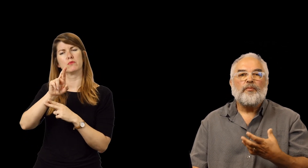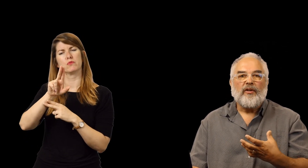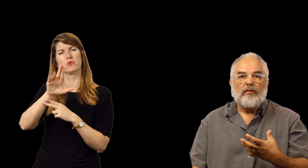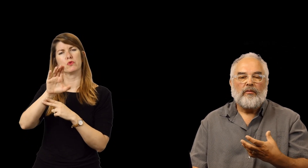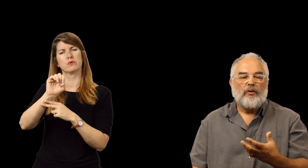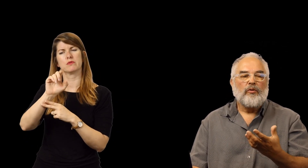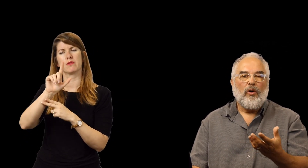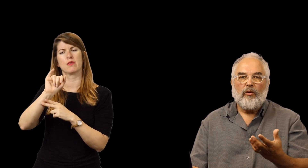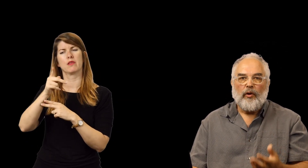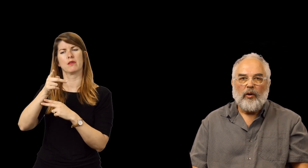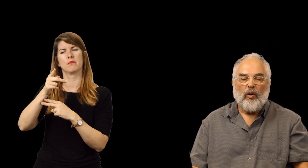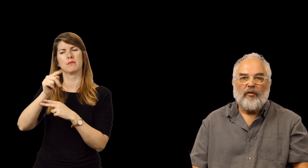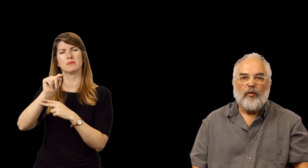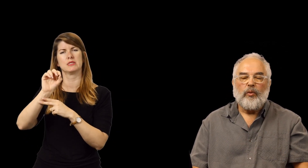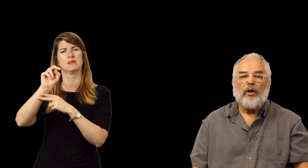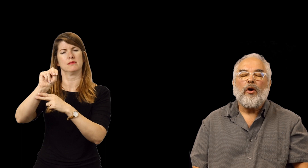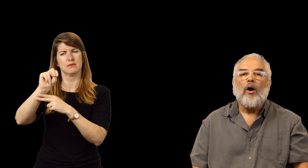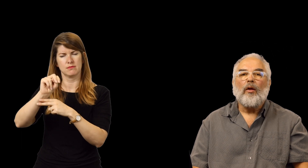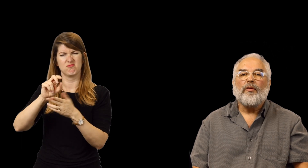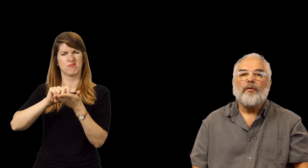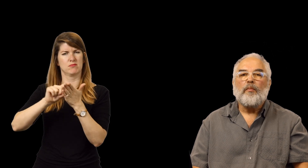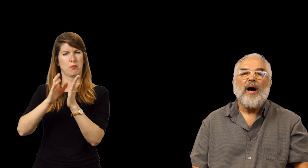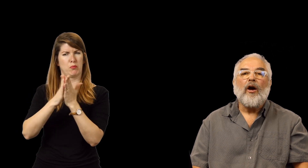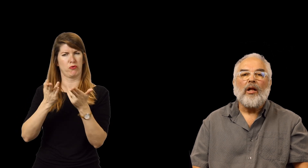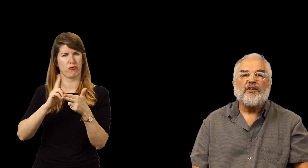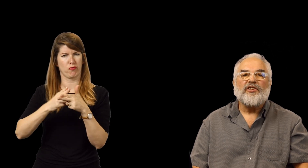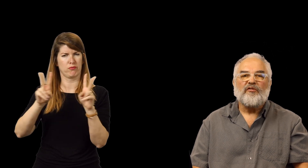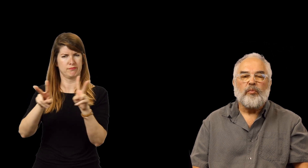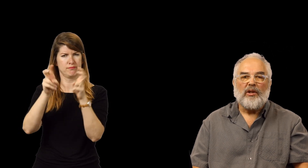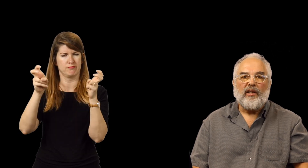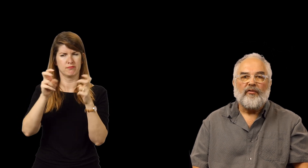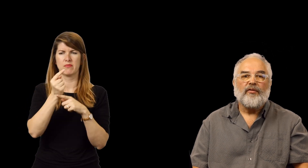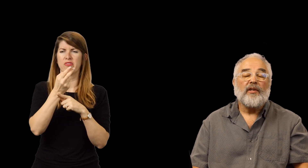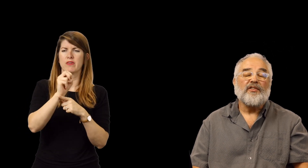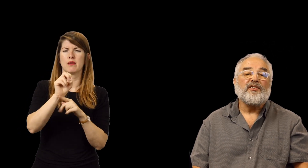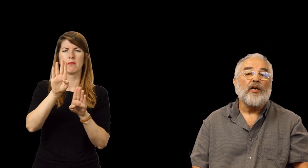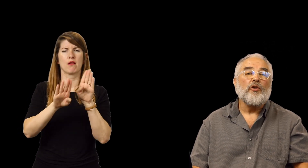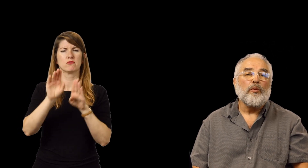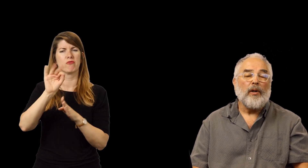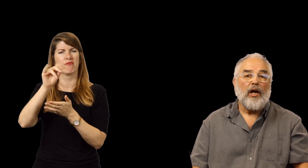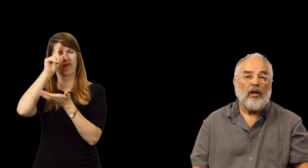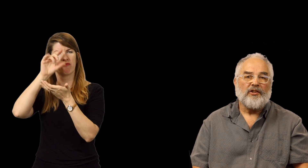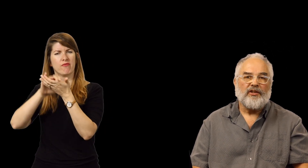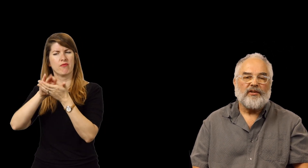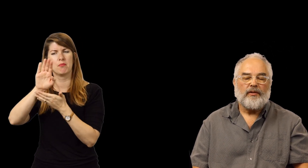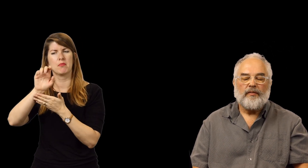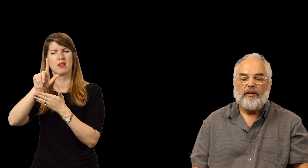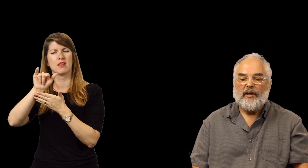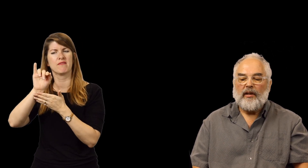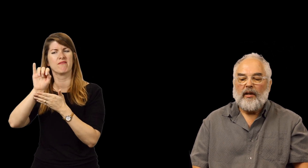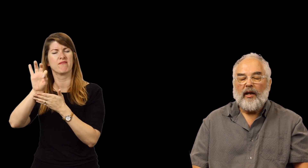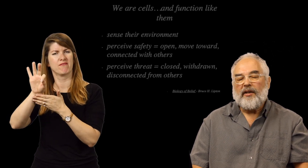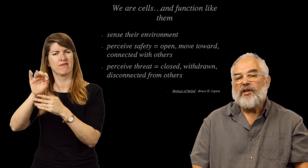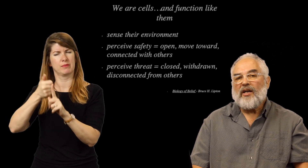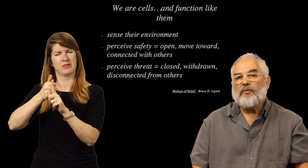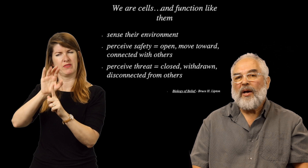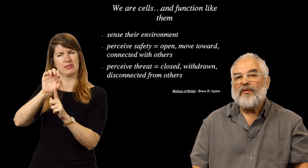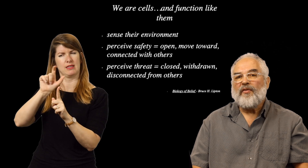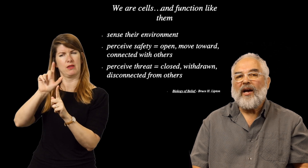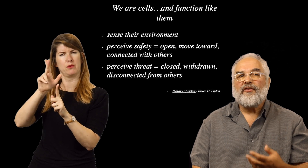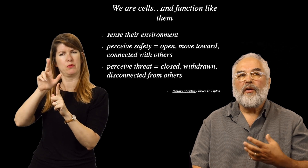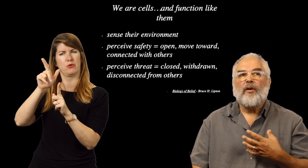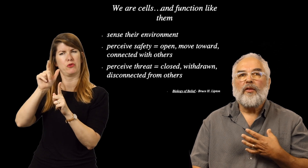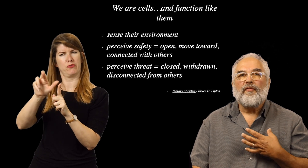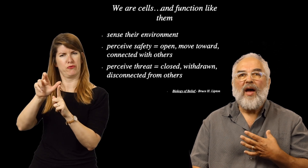Bruce Lipton who wrote a really wonderful book called The Biology of Belief. He's a cellulobiologist. And he talks